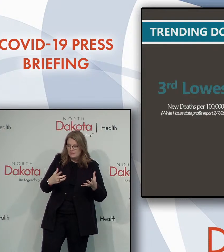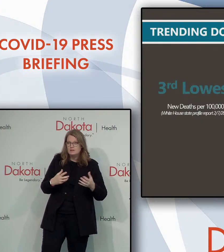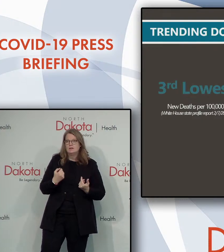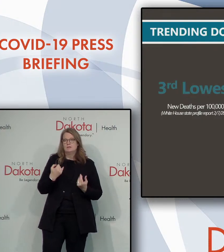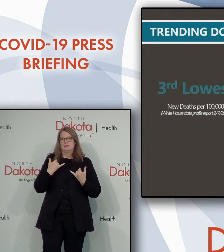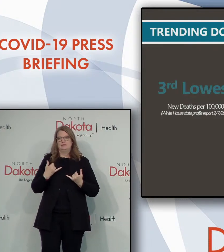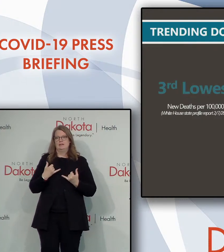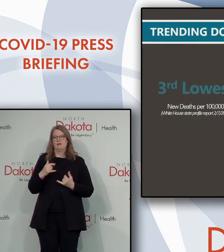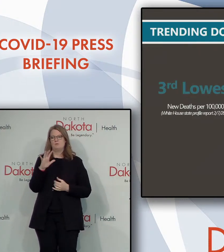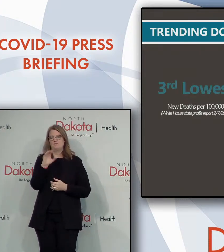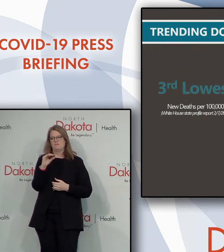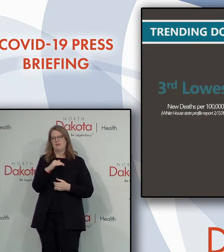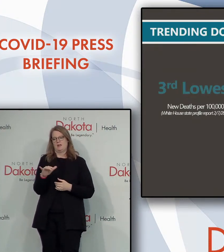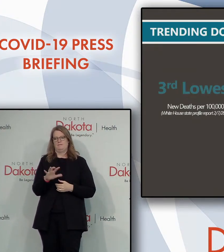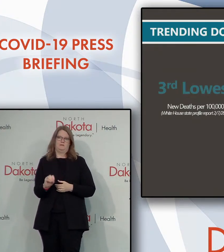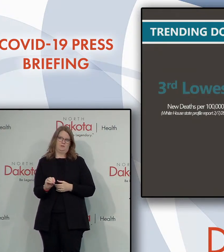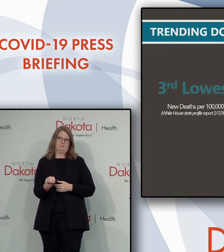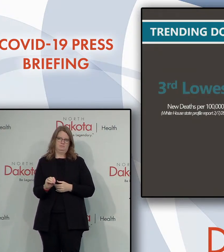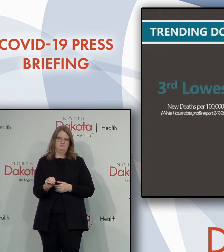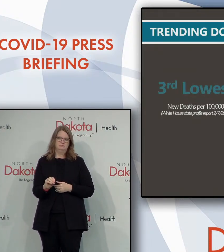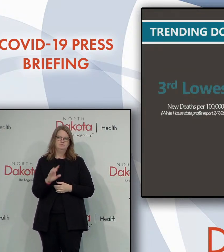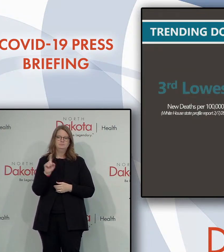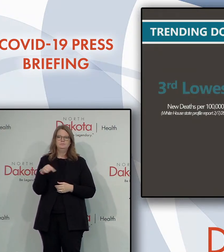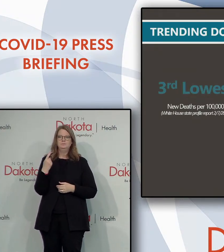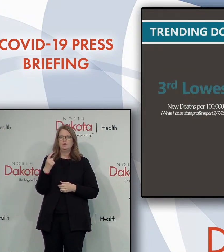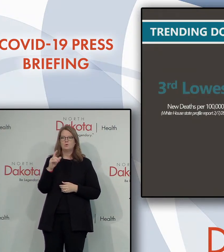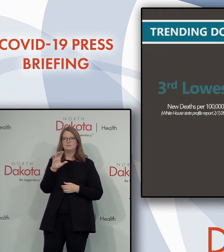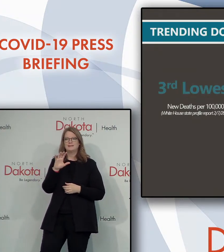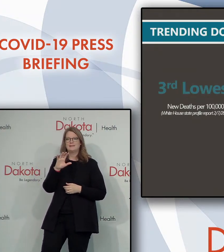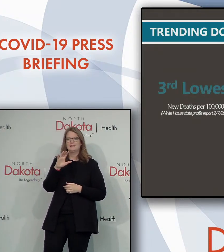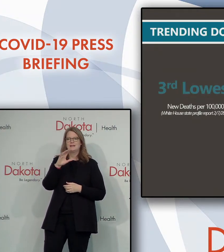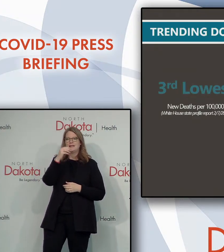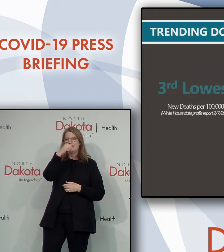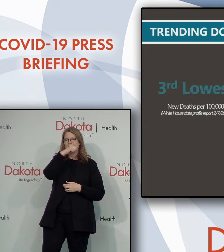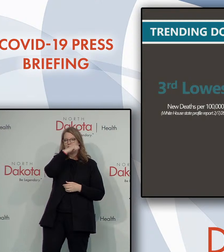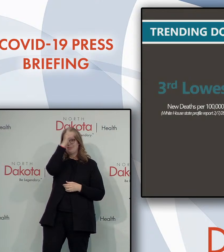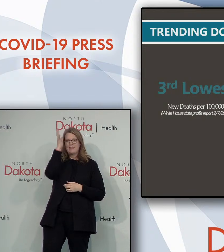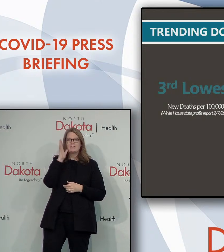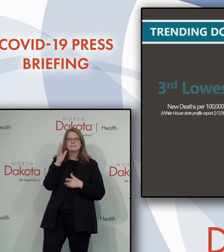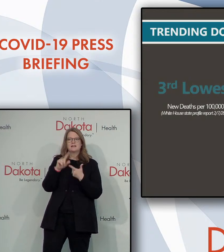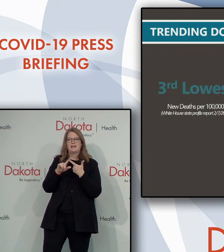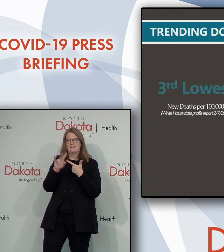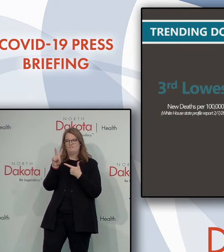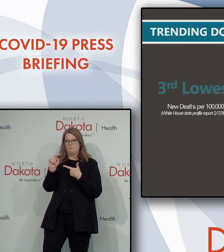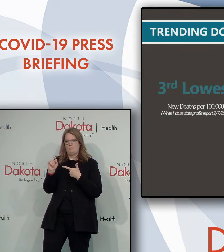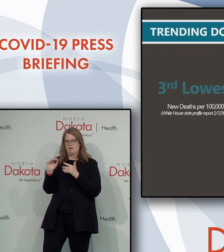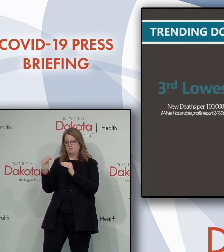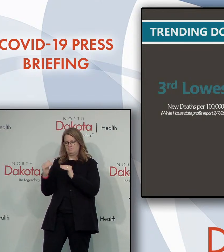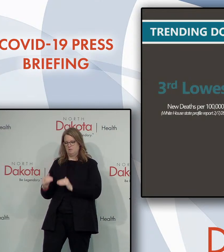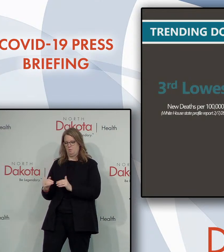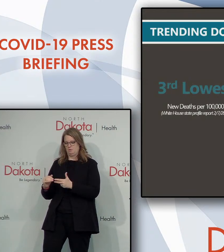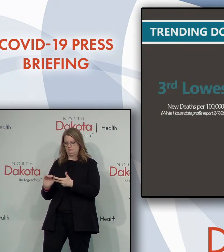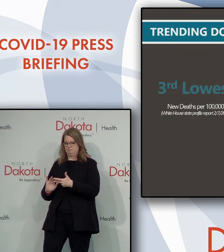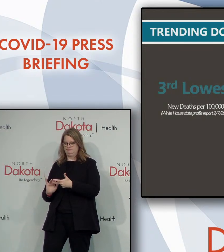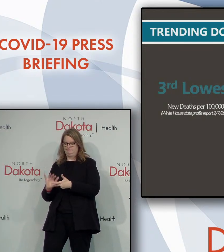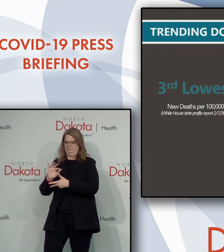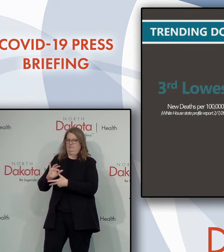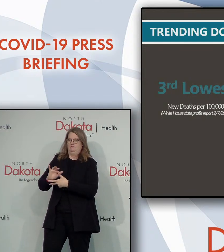out of 52 reporting districts. Only Alaska and Vermont are lower than we are.